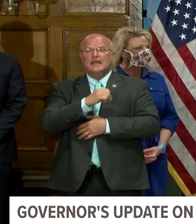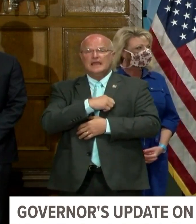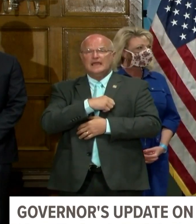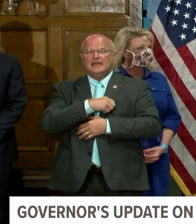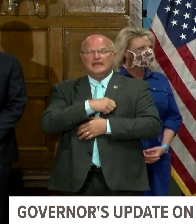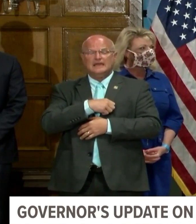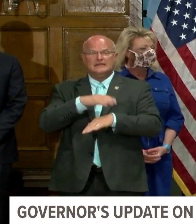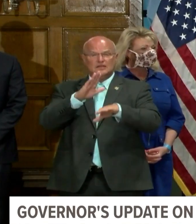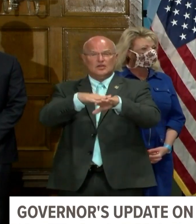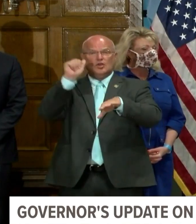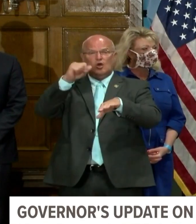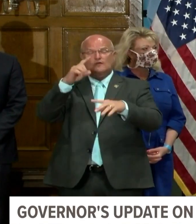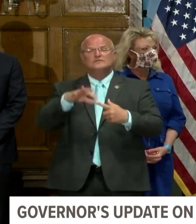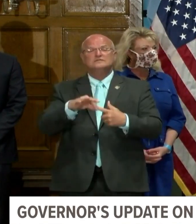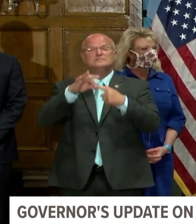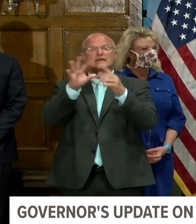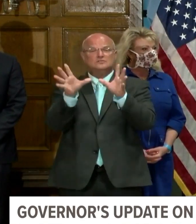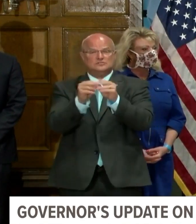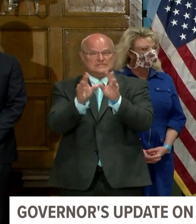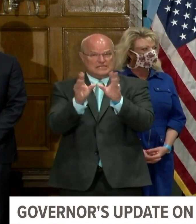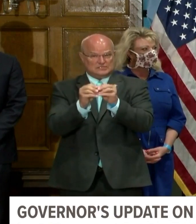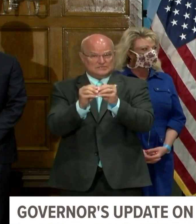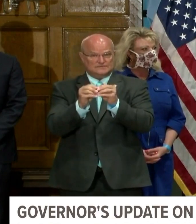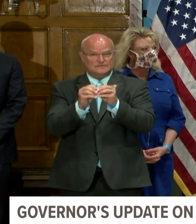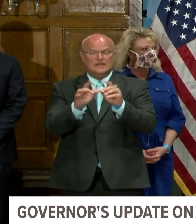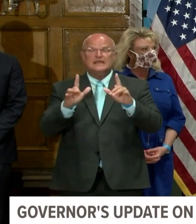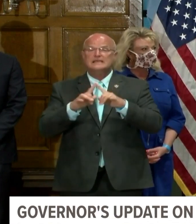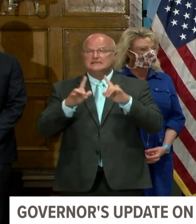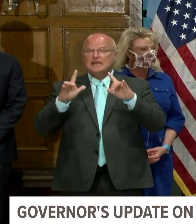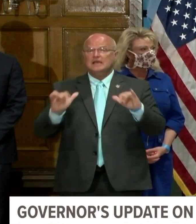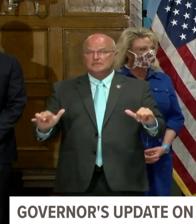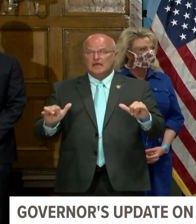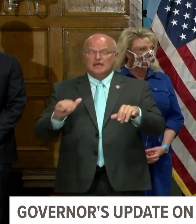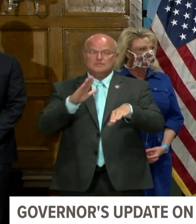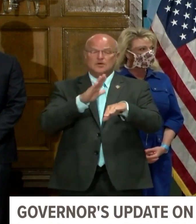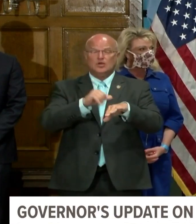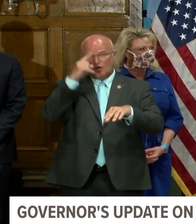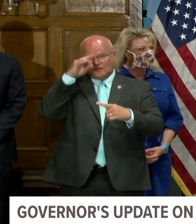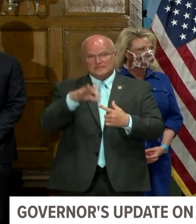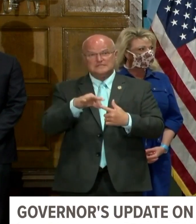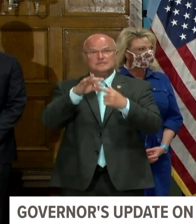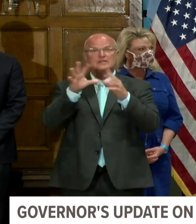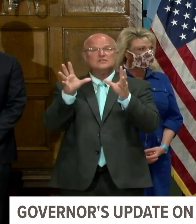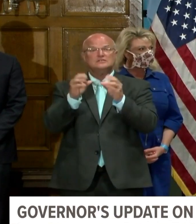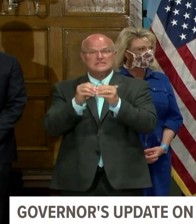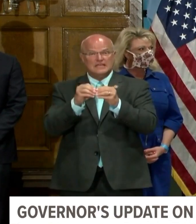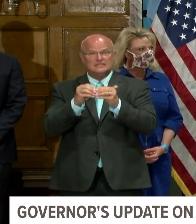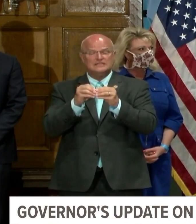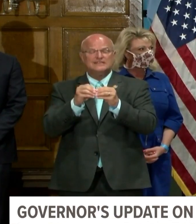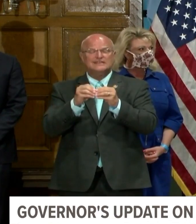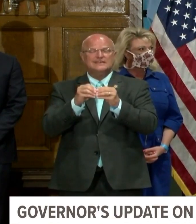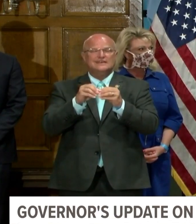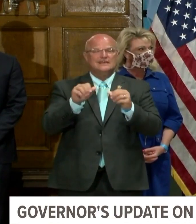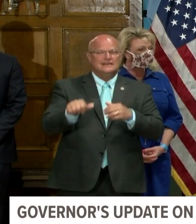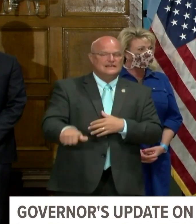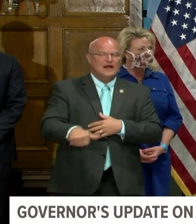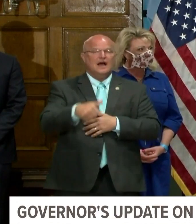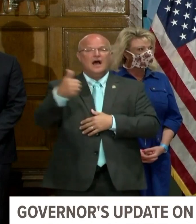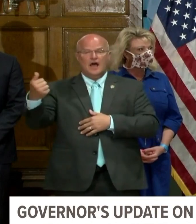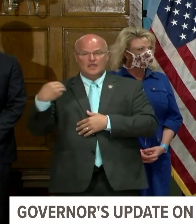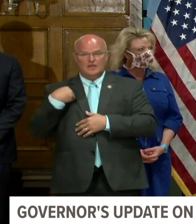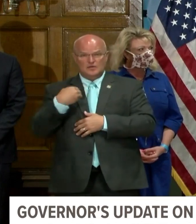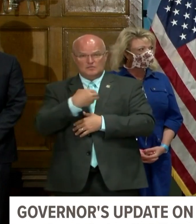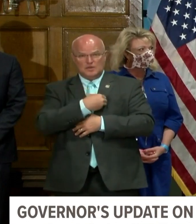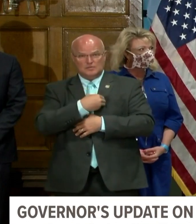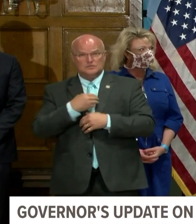call for a special session. And at the same time there was a call for the special session, there were a number of